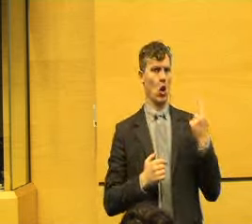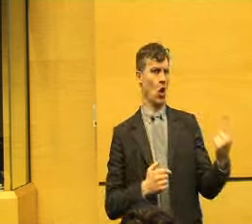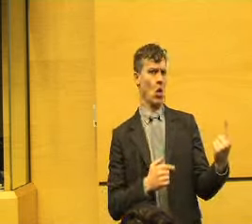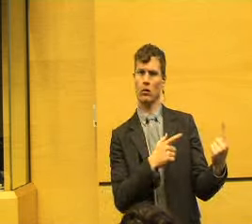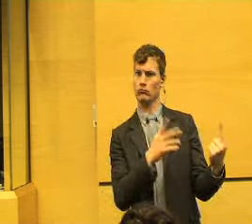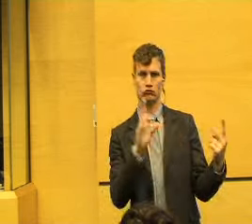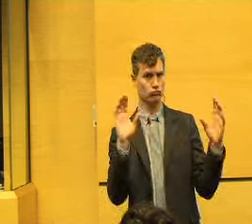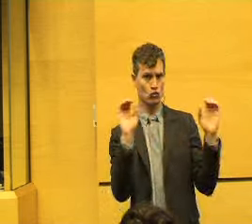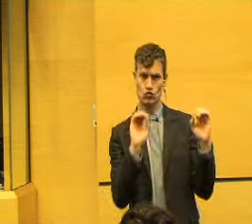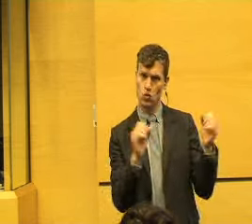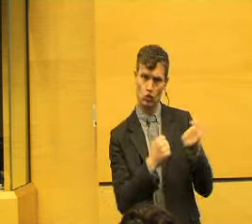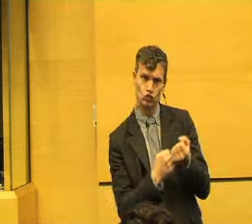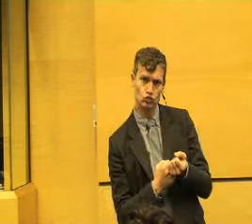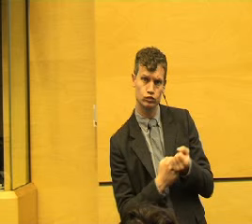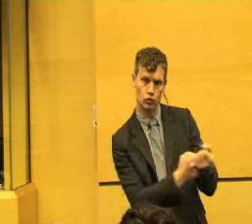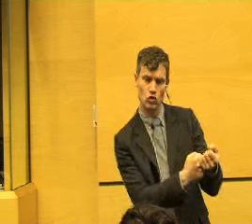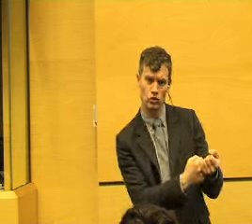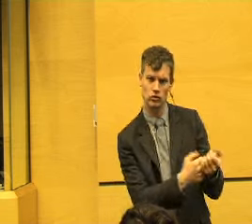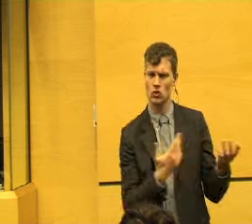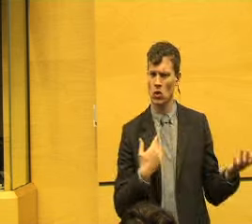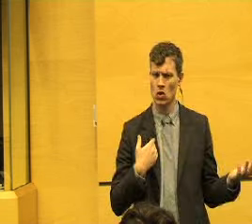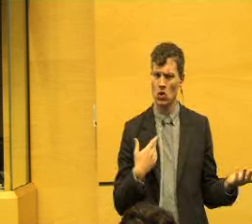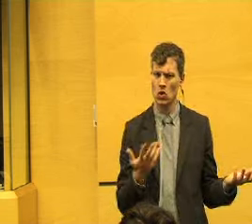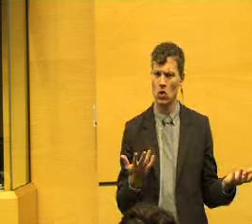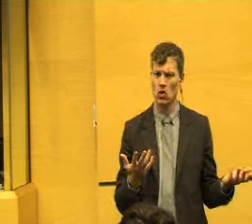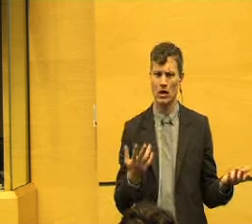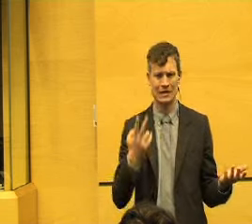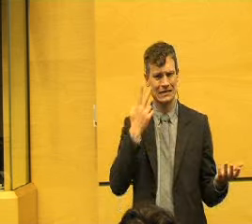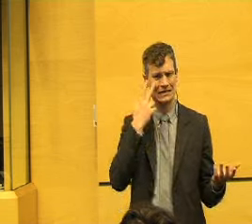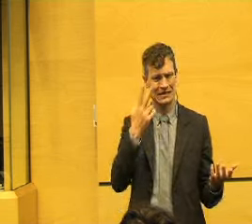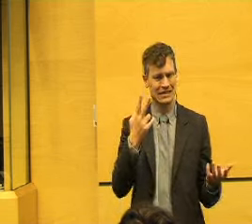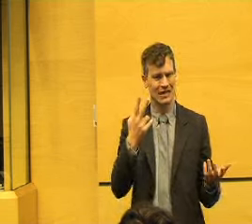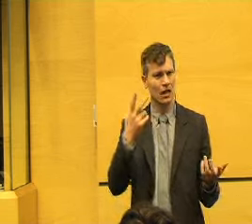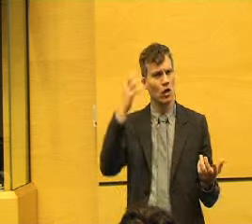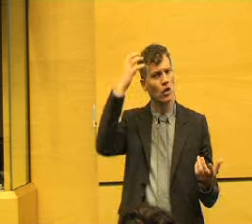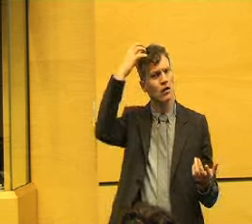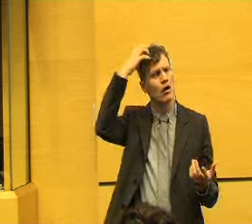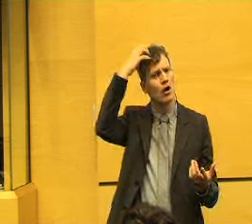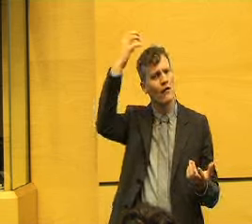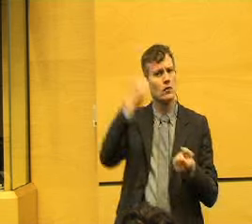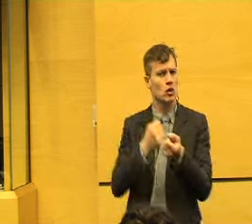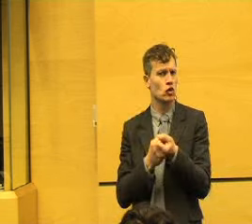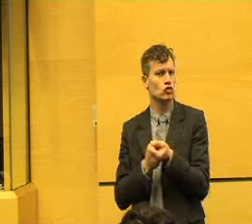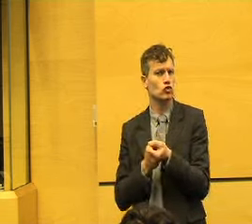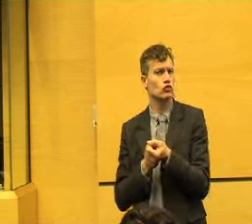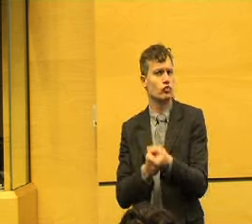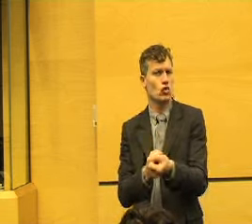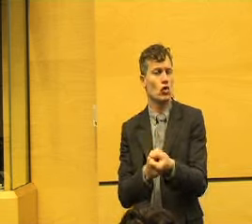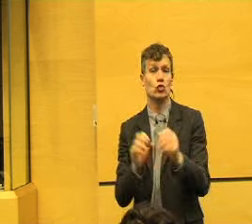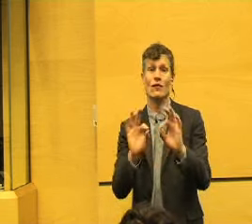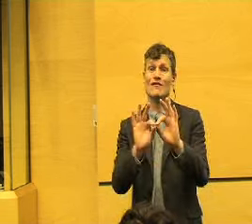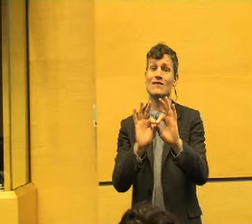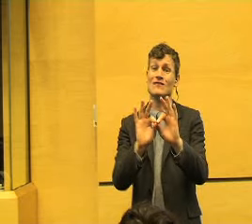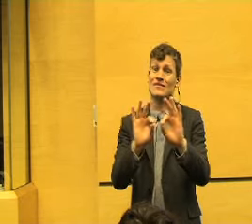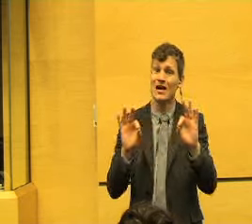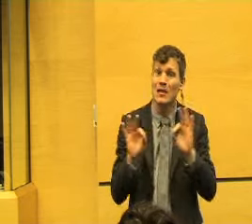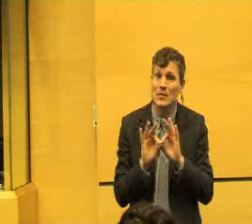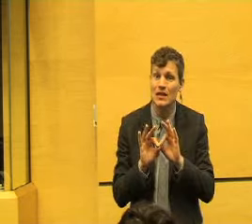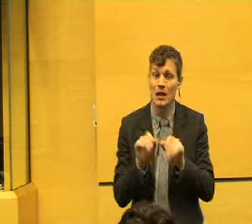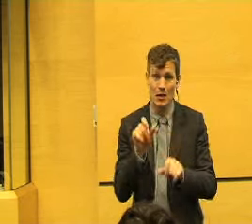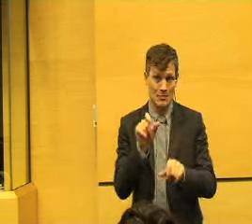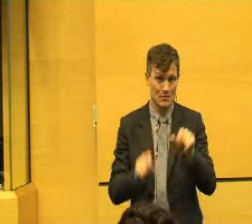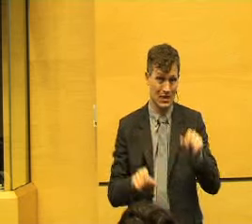of state to families having members with disabilities is less than insignificant and could be considered